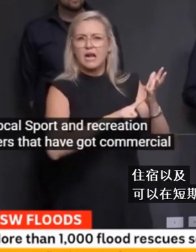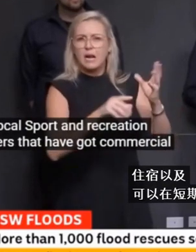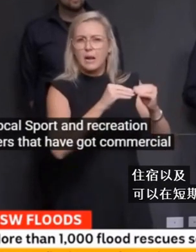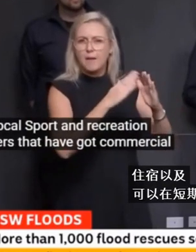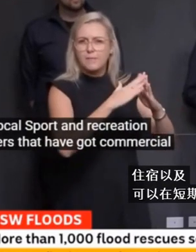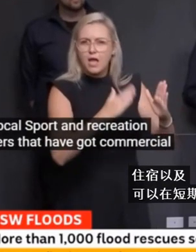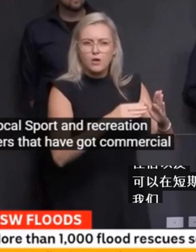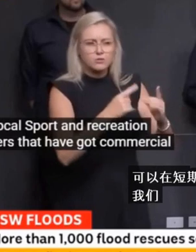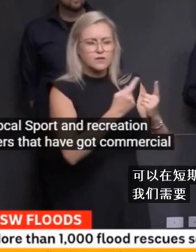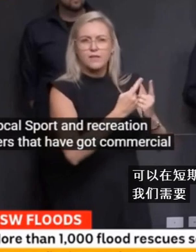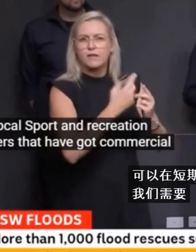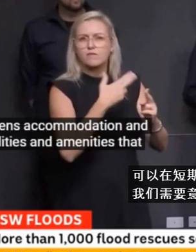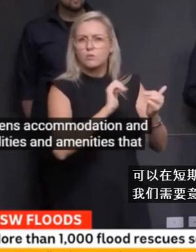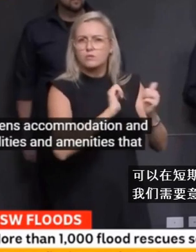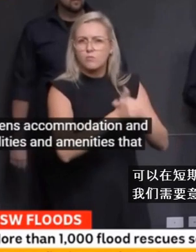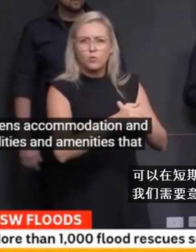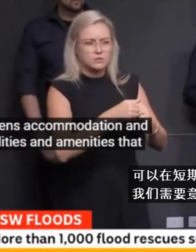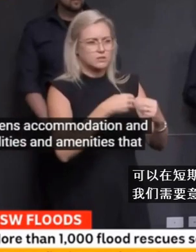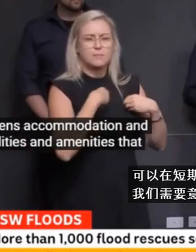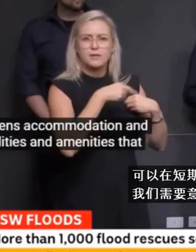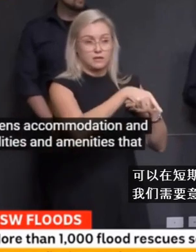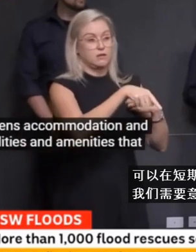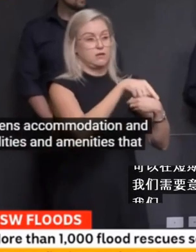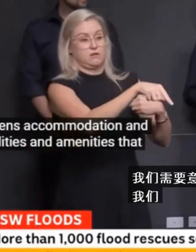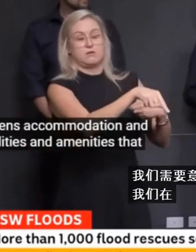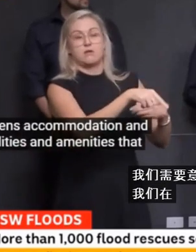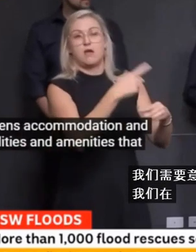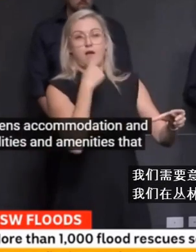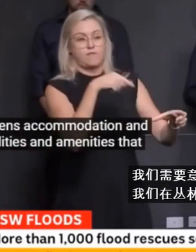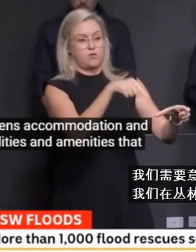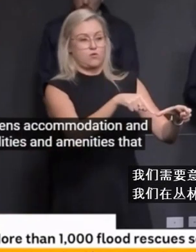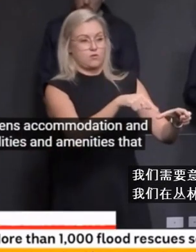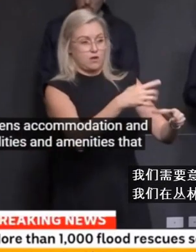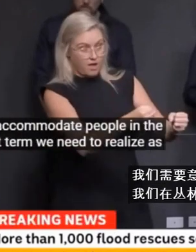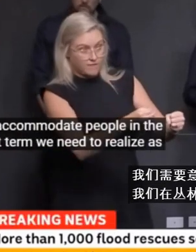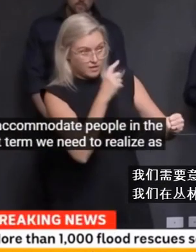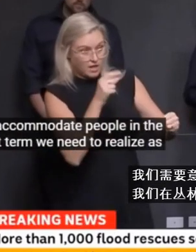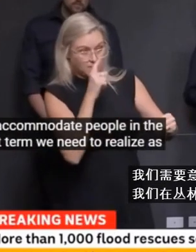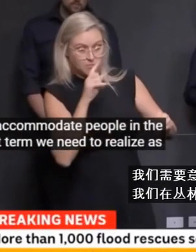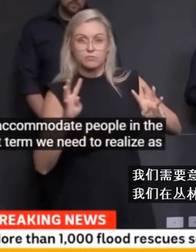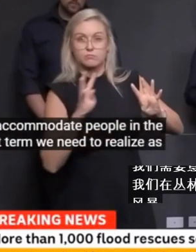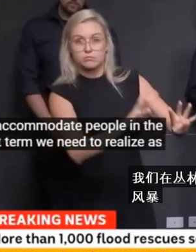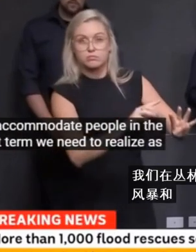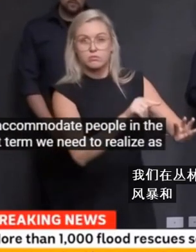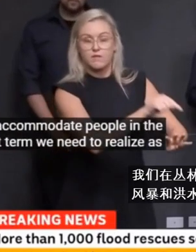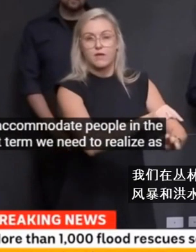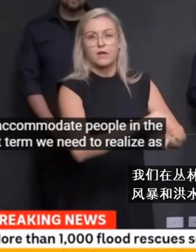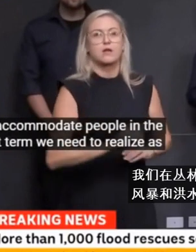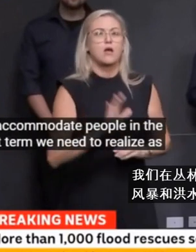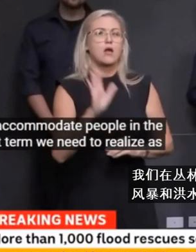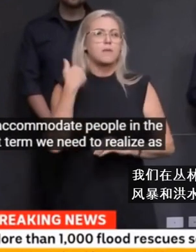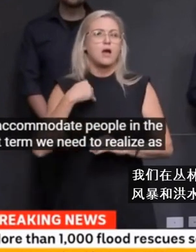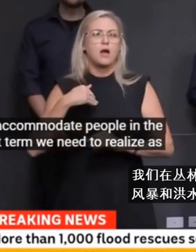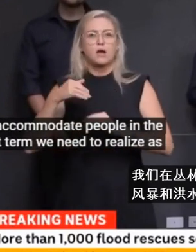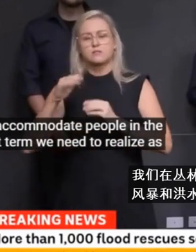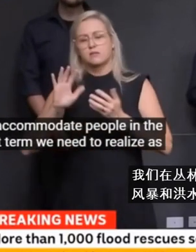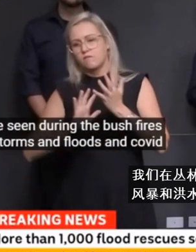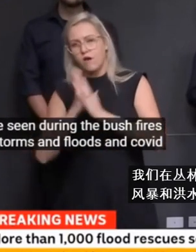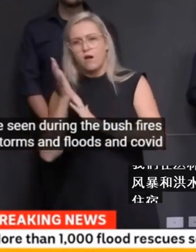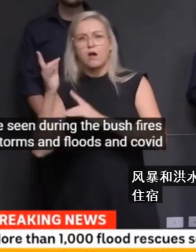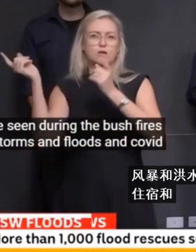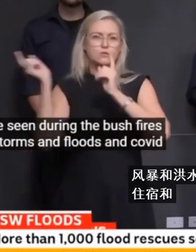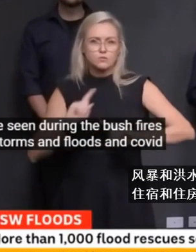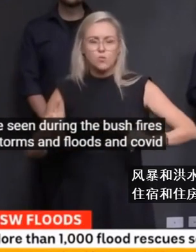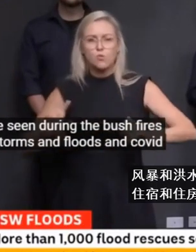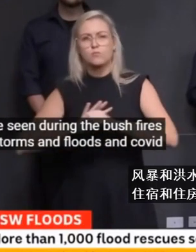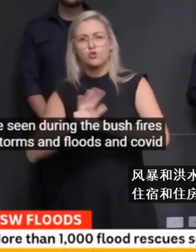amenities that can accommodate people in the short term. We need to realise, as we've seen during the bushfires, the storms and floods and COVID,